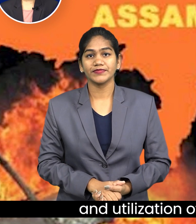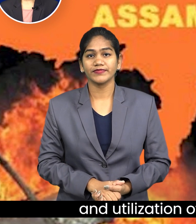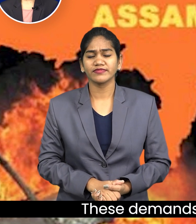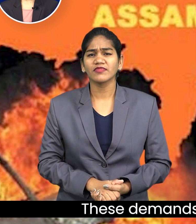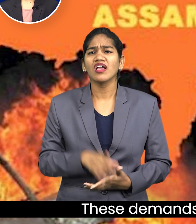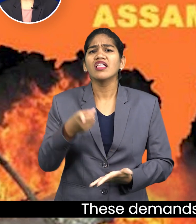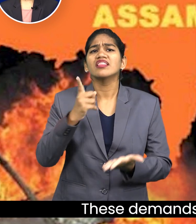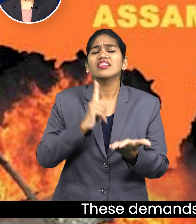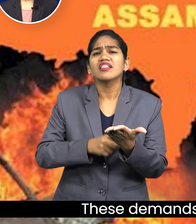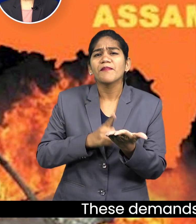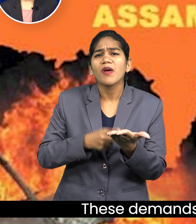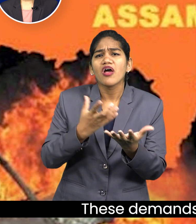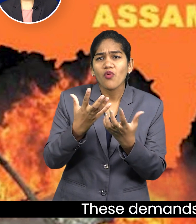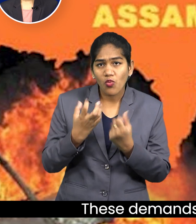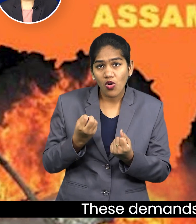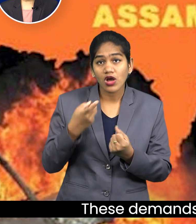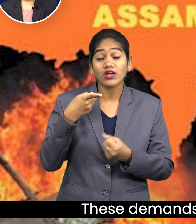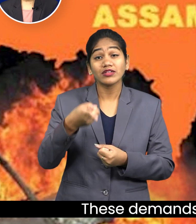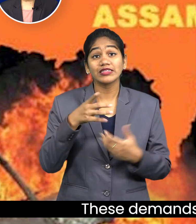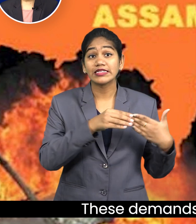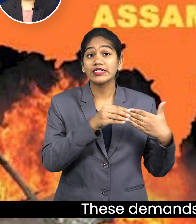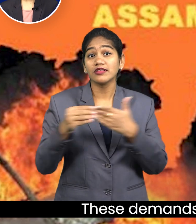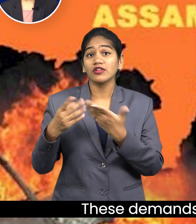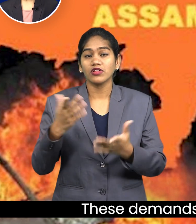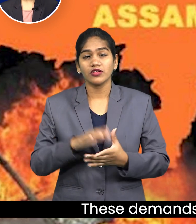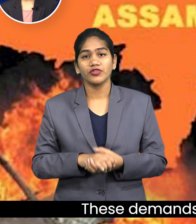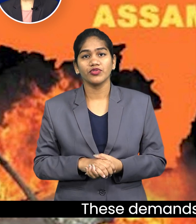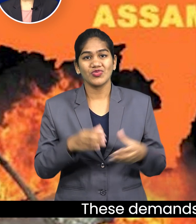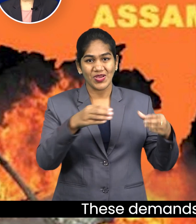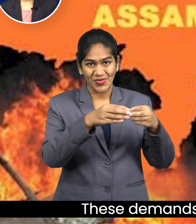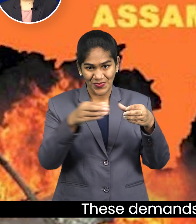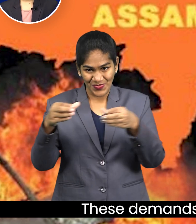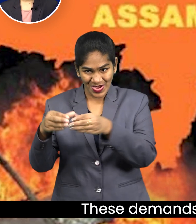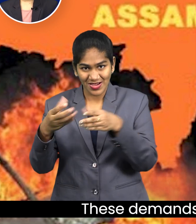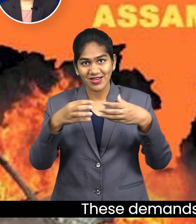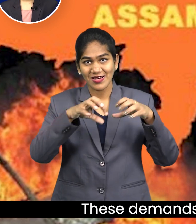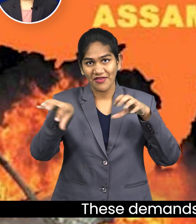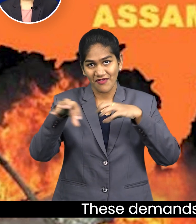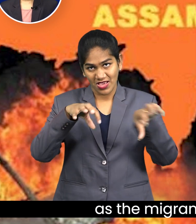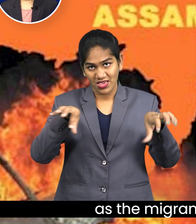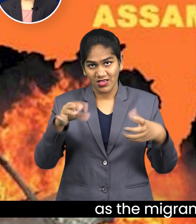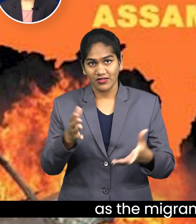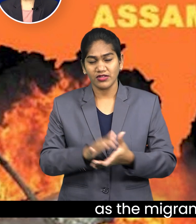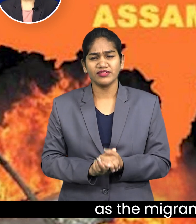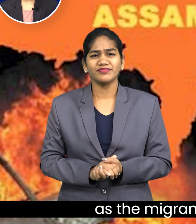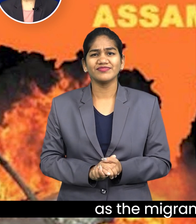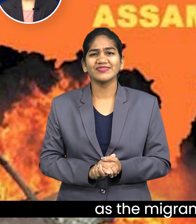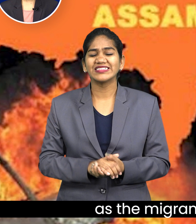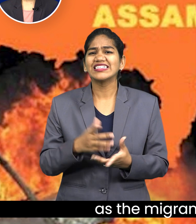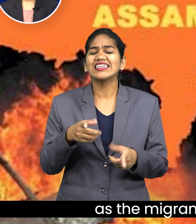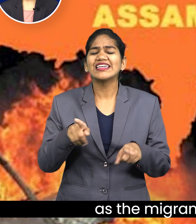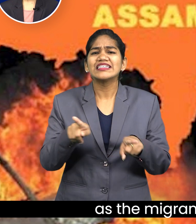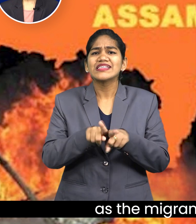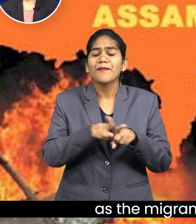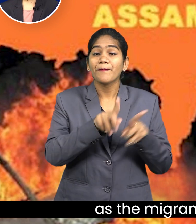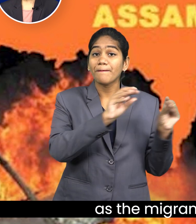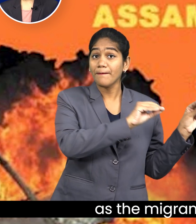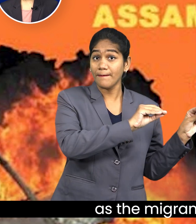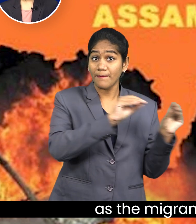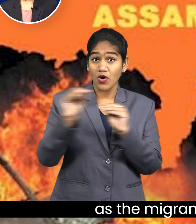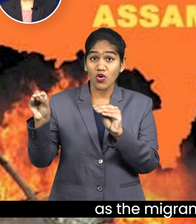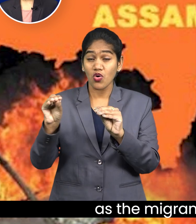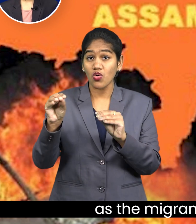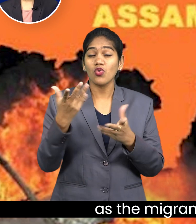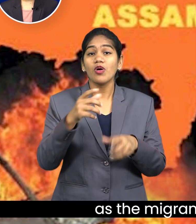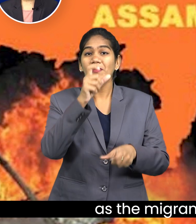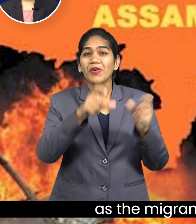These demands led to communal division as the migraines were mostly